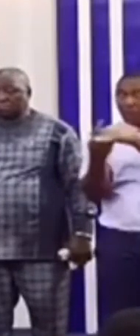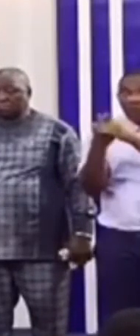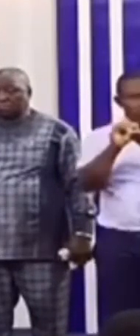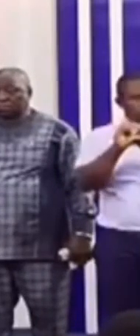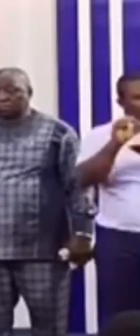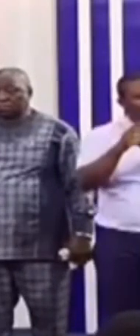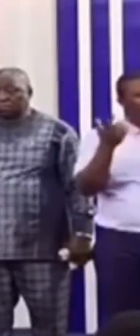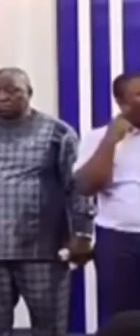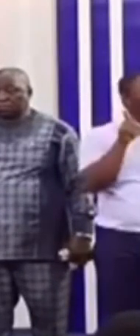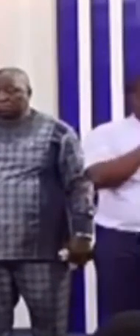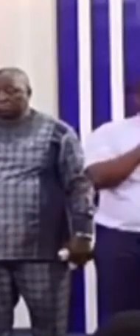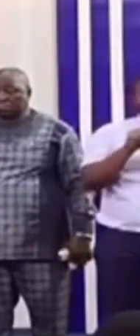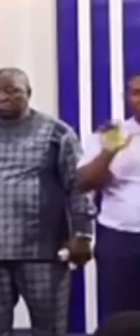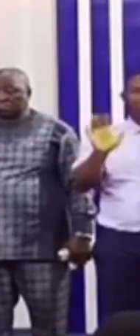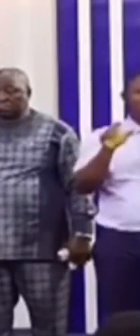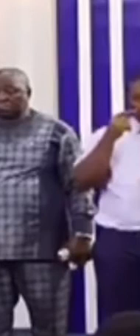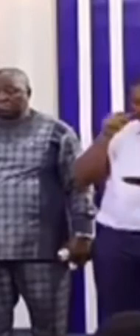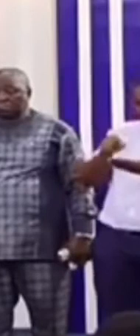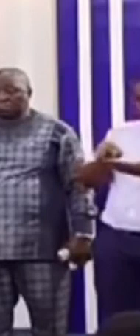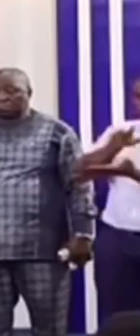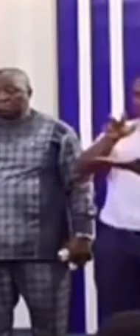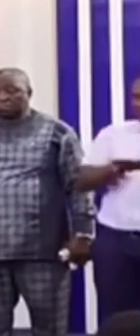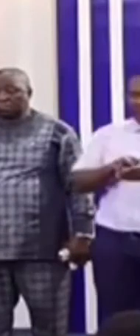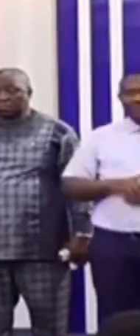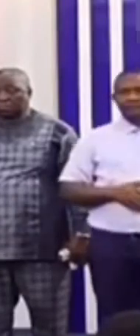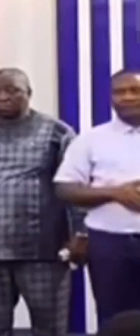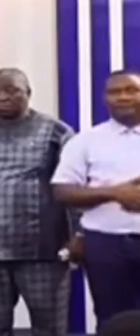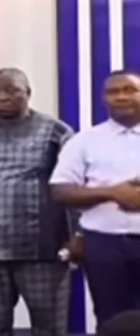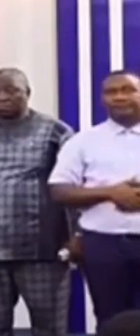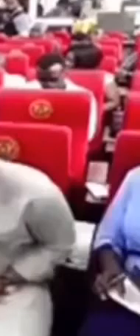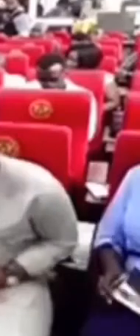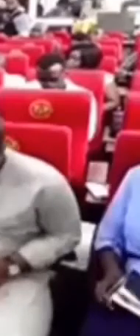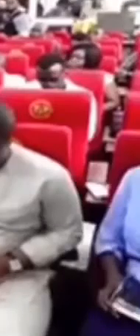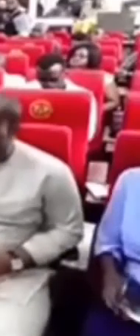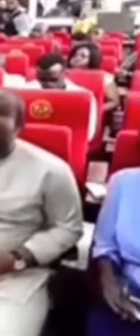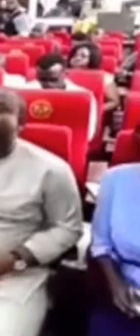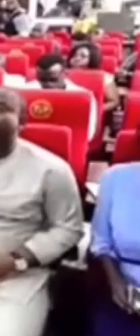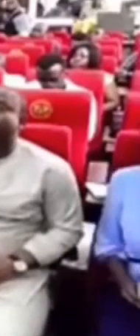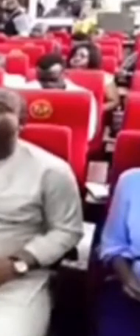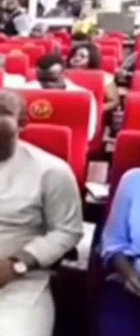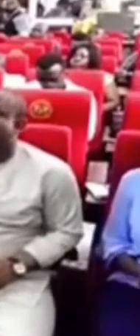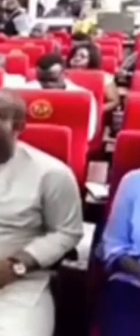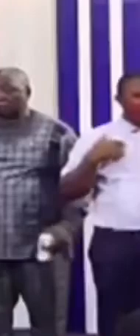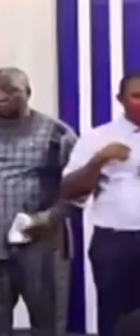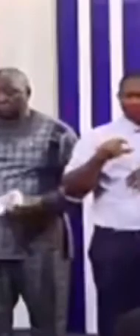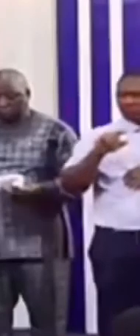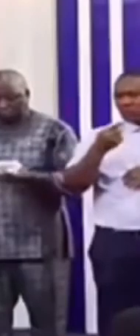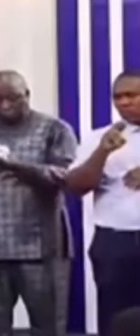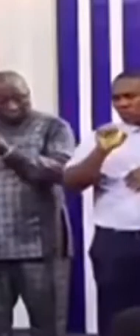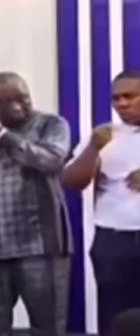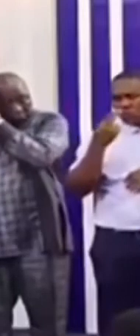media speculation. And I'll go into that in some detail. But there's something that they call the triage protocols. When people